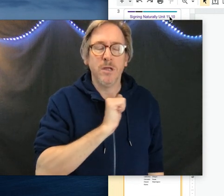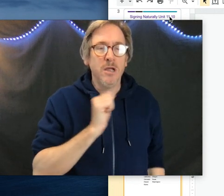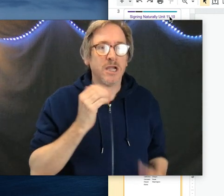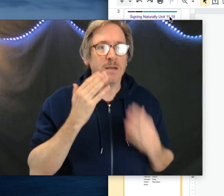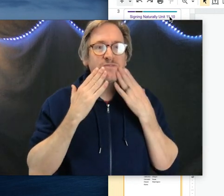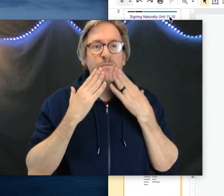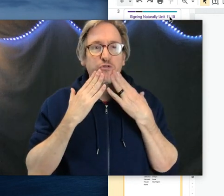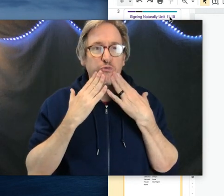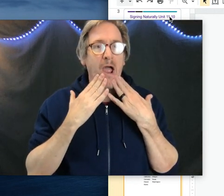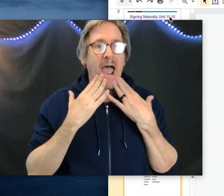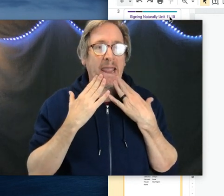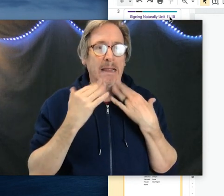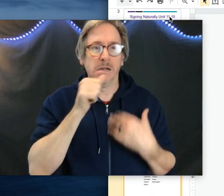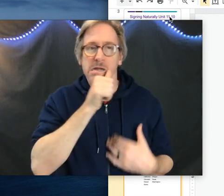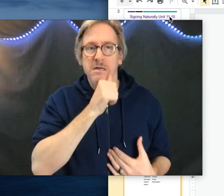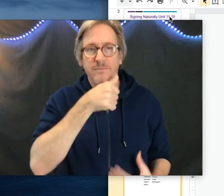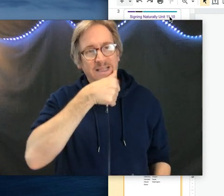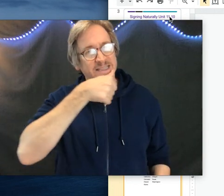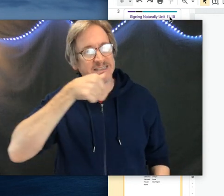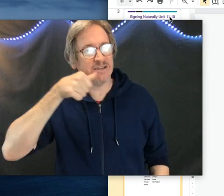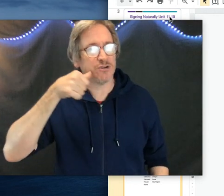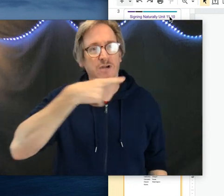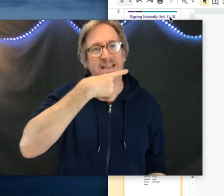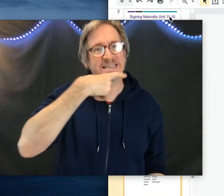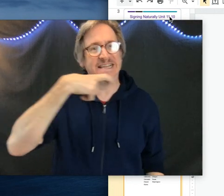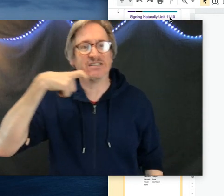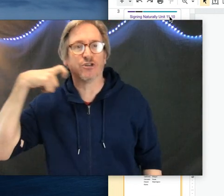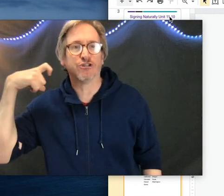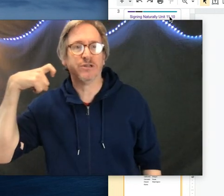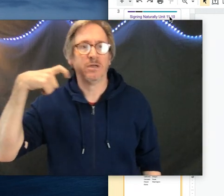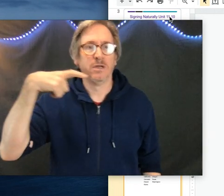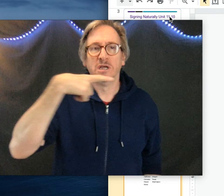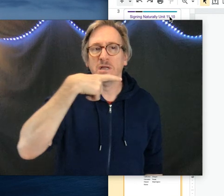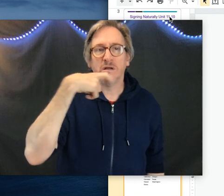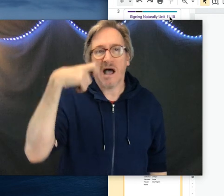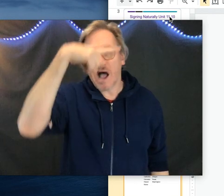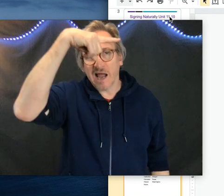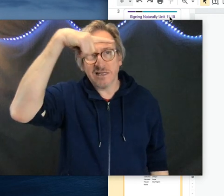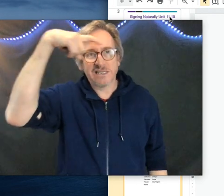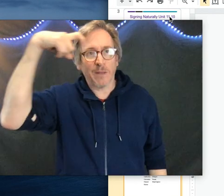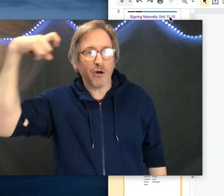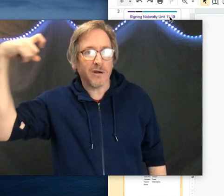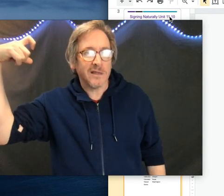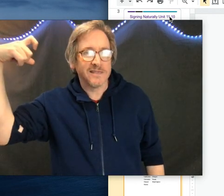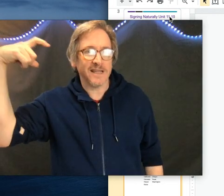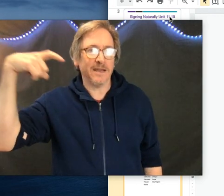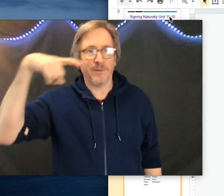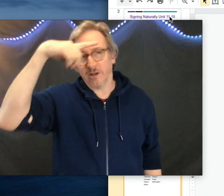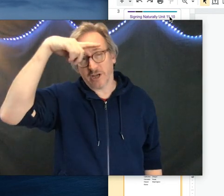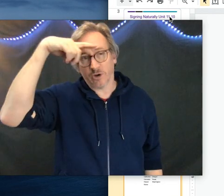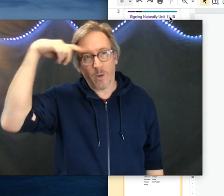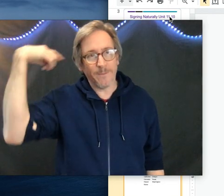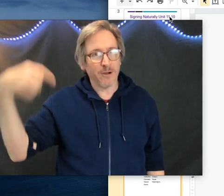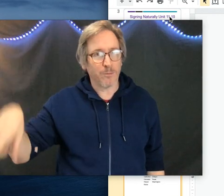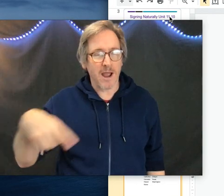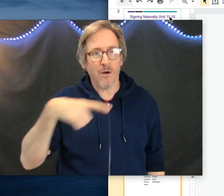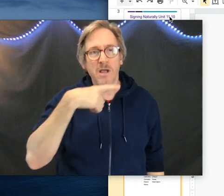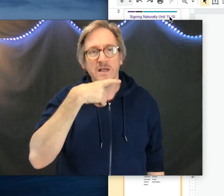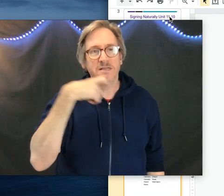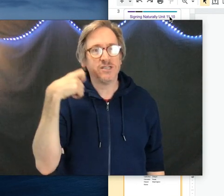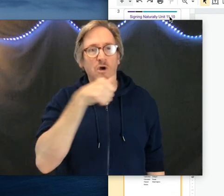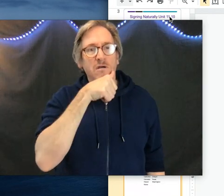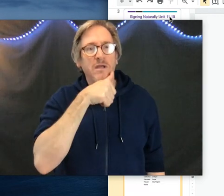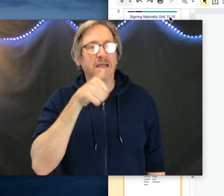Arizona comes from dry, like the sign for dry, desert, hot, summer, signed up here like you're wiping your